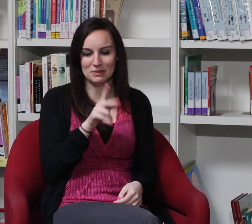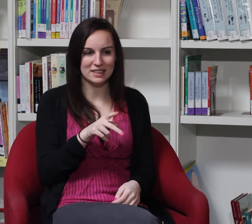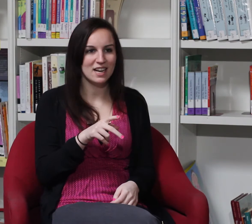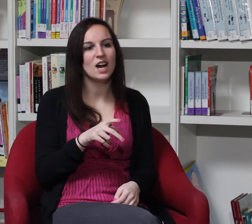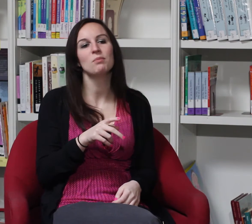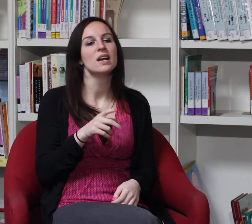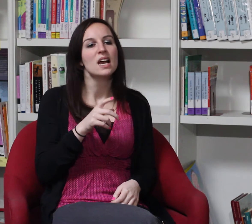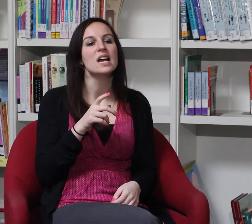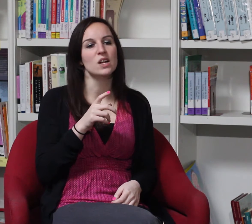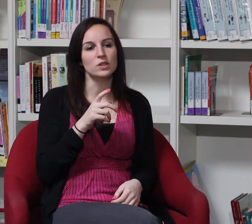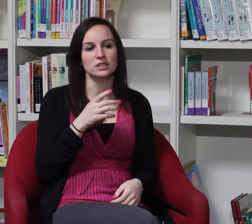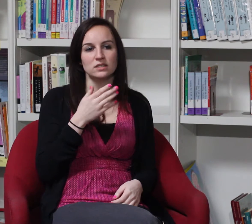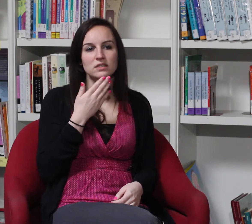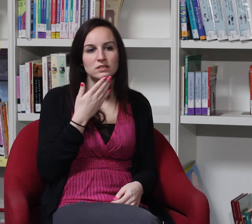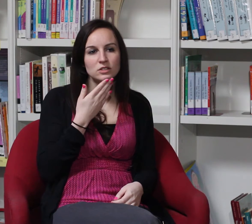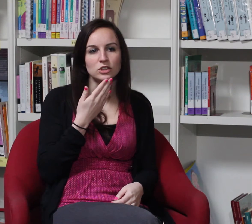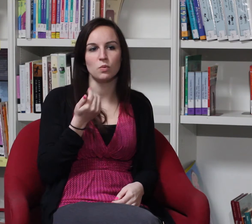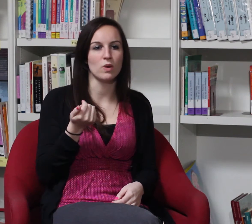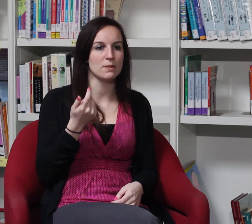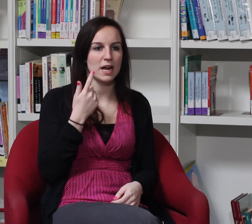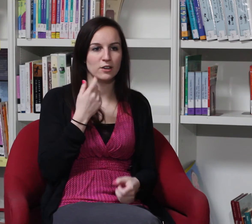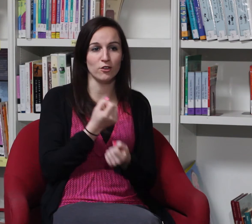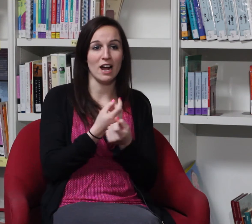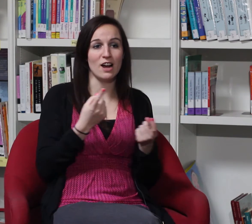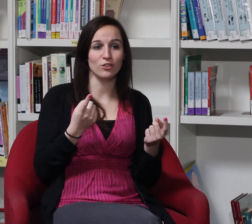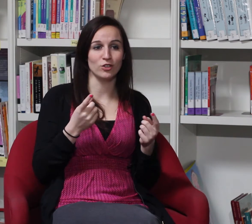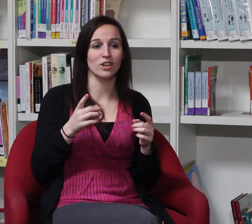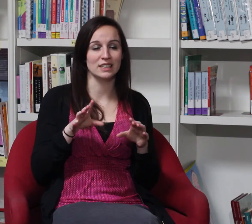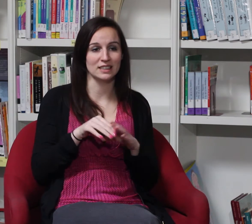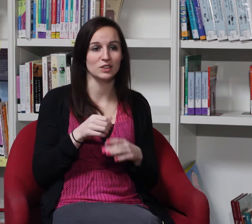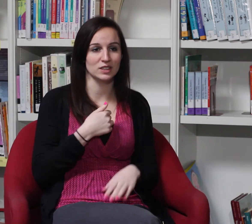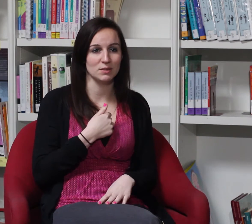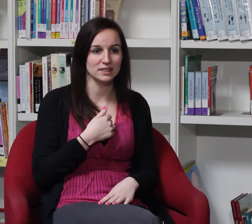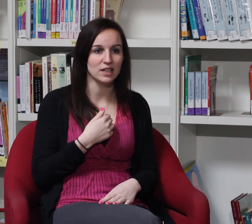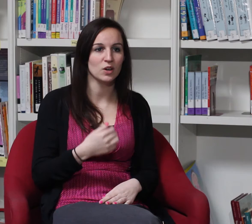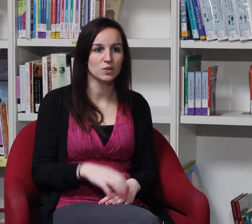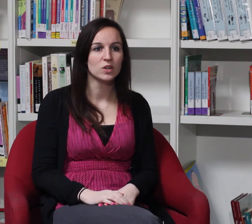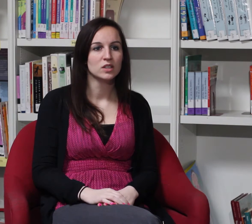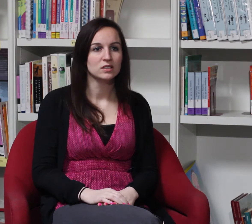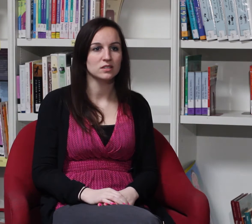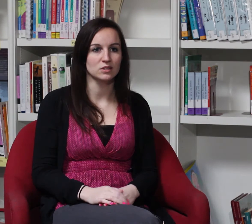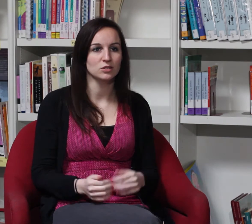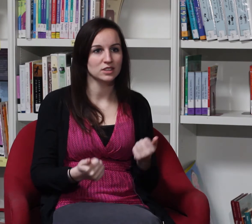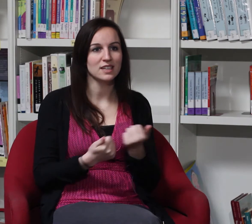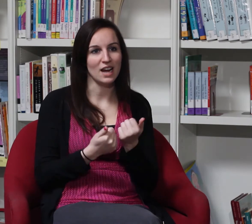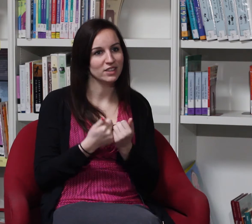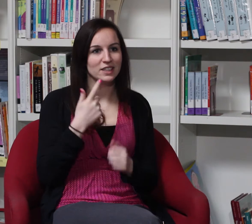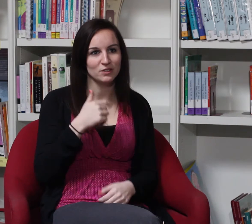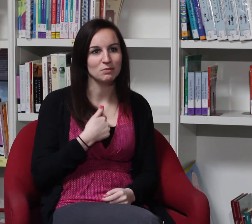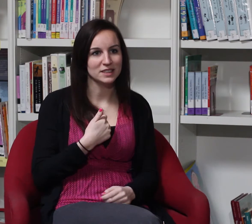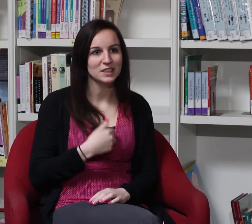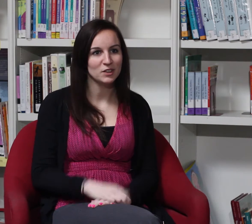speak up. It was just way better for everyone, including myself, to just advocate for myself.